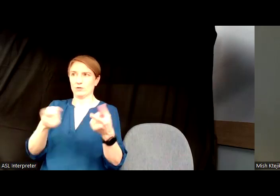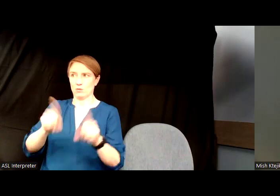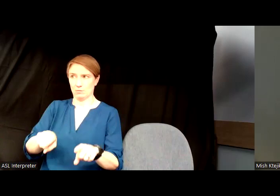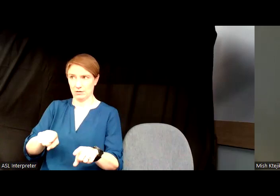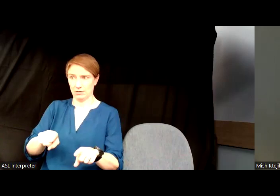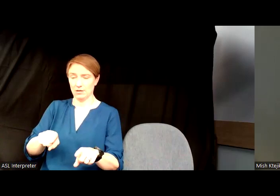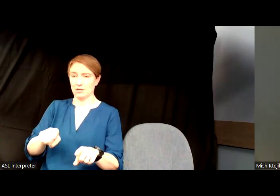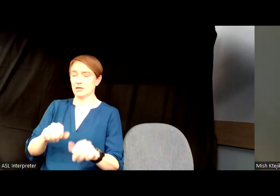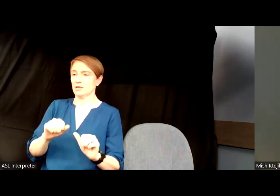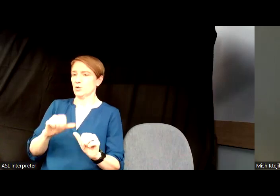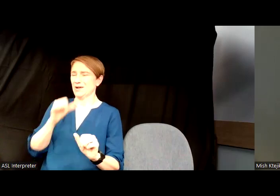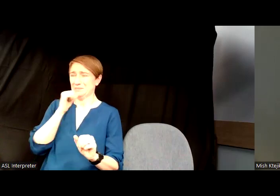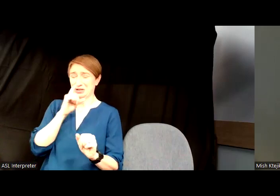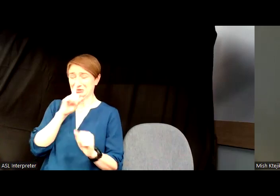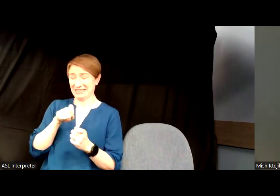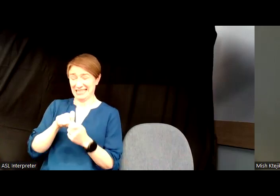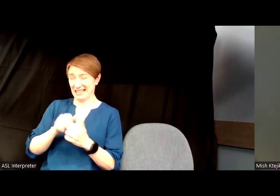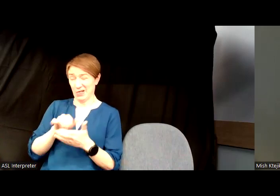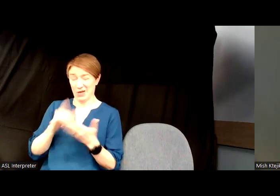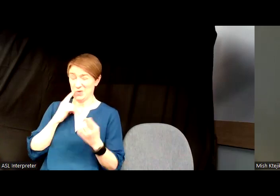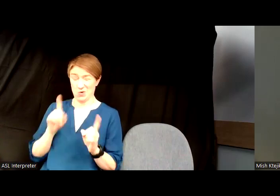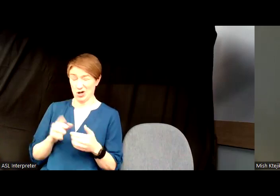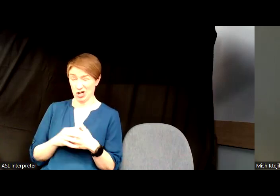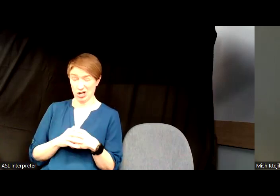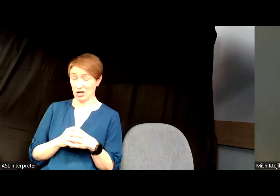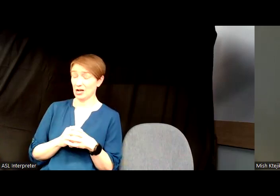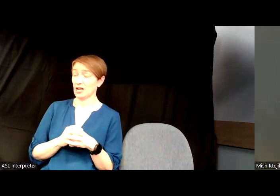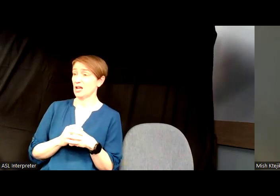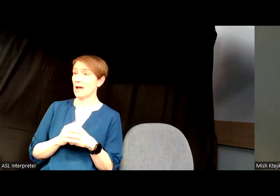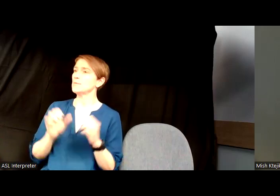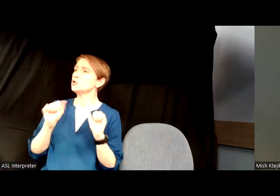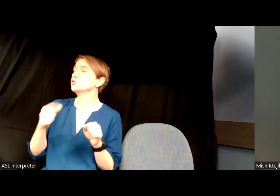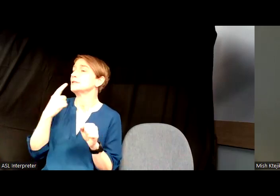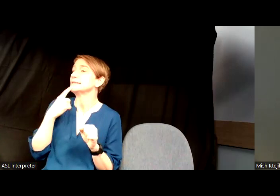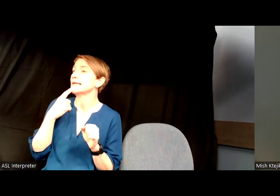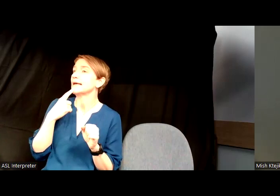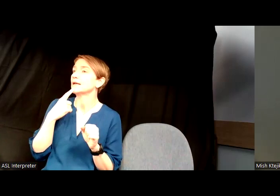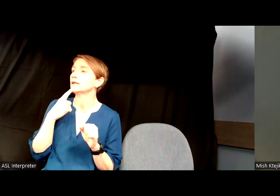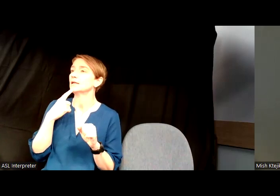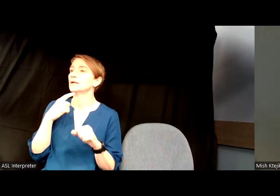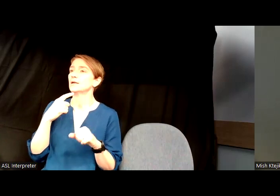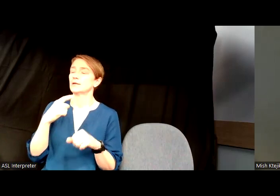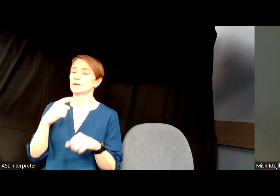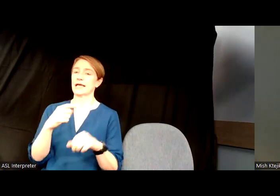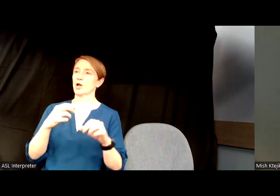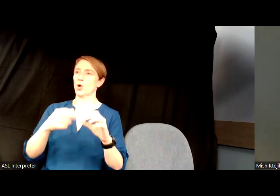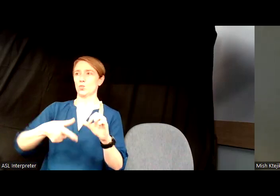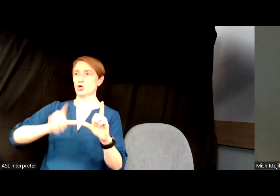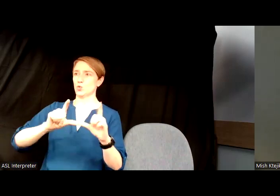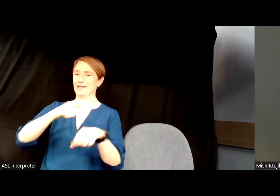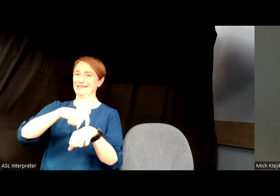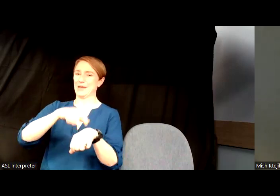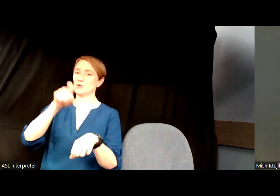So I'm not exactly sure how that would work. I mean, they could definitely, you could say, upon renewal, you must be in good